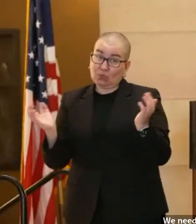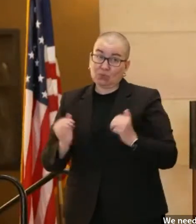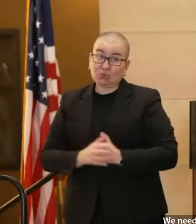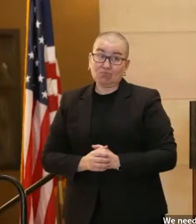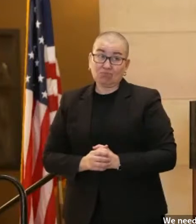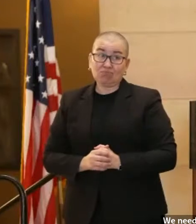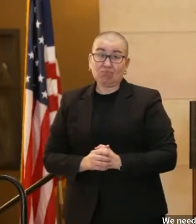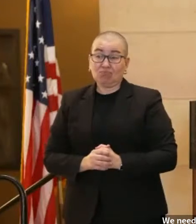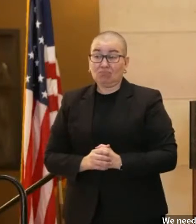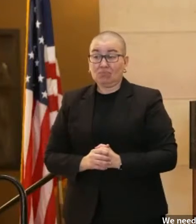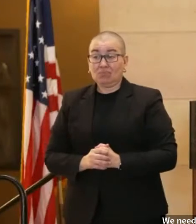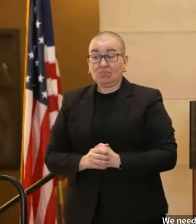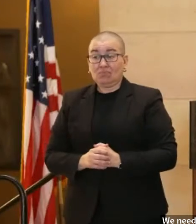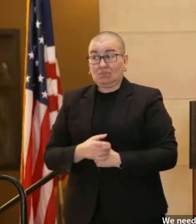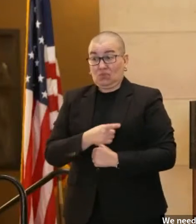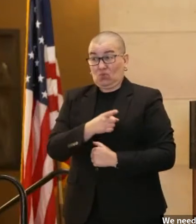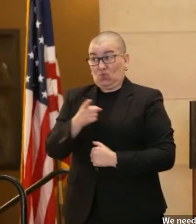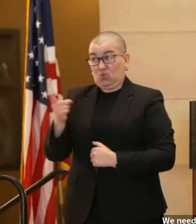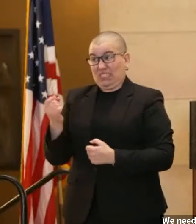You saved my mom,